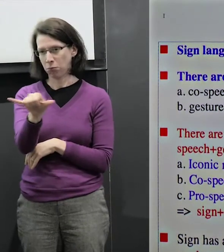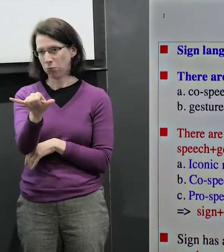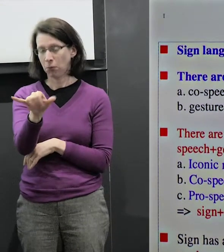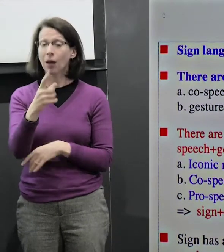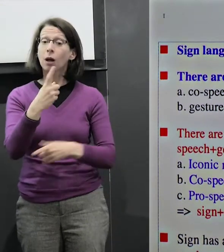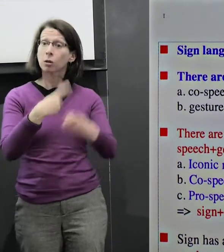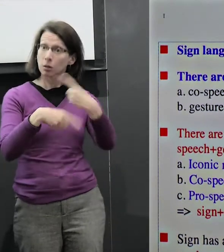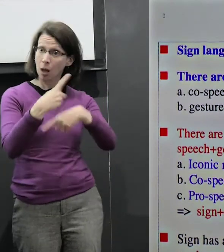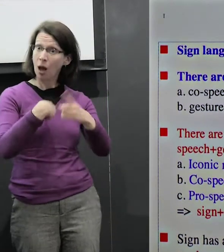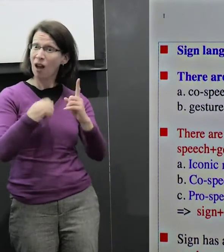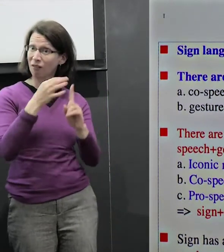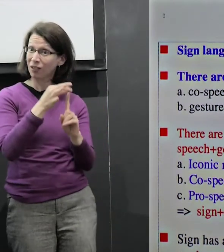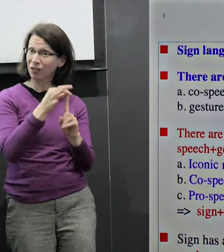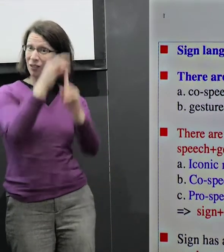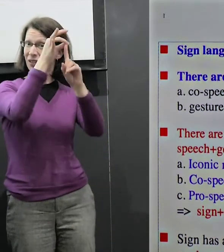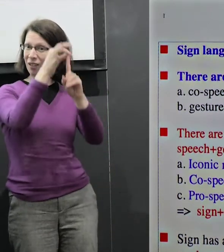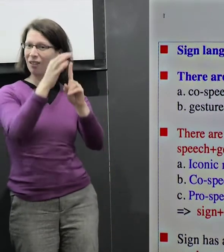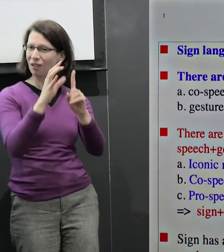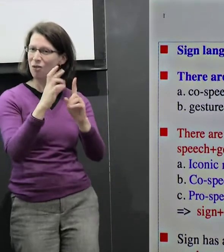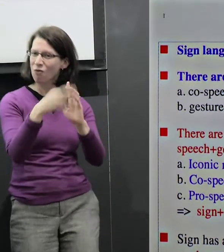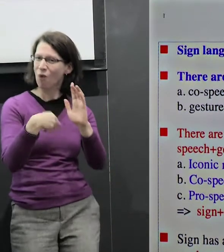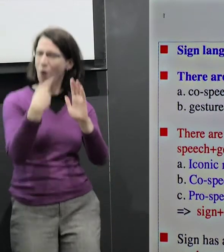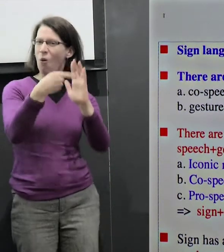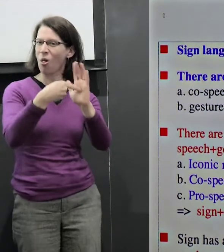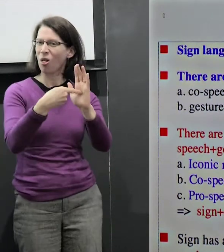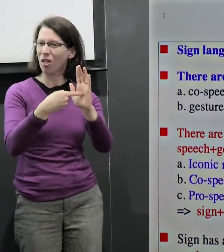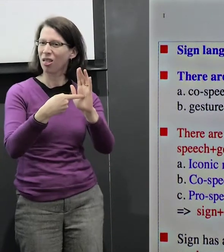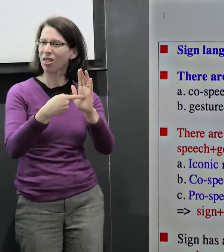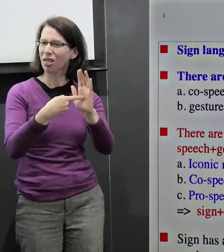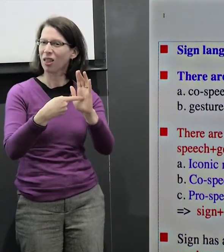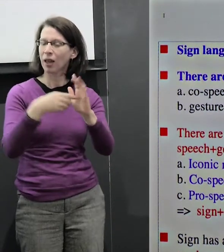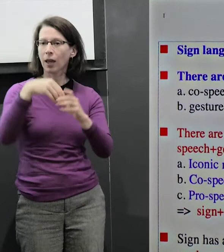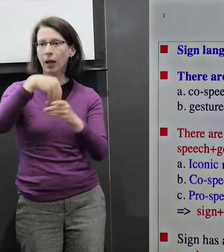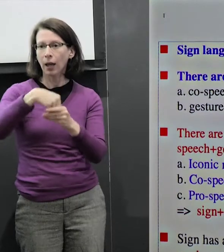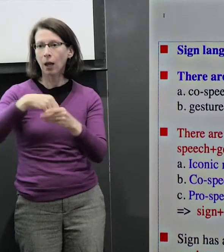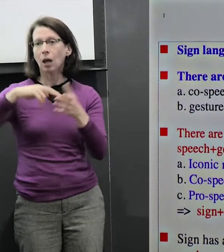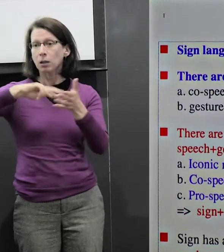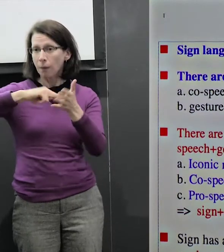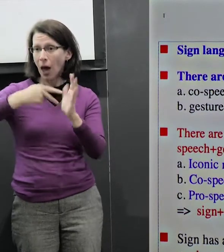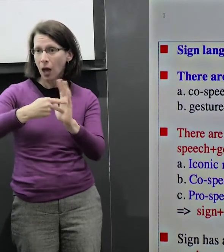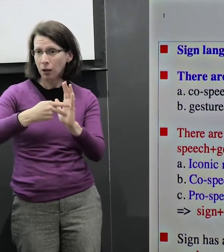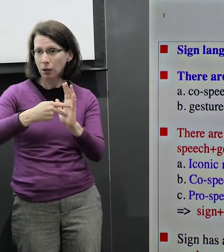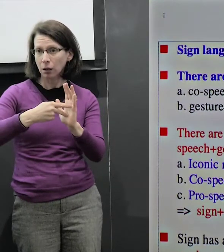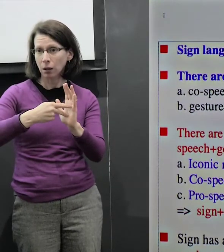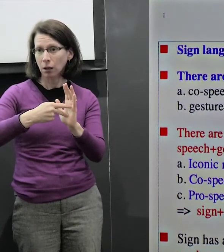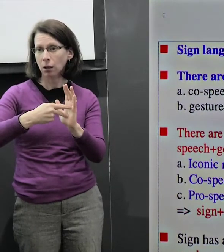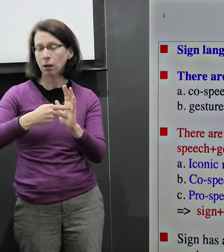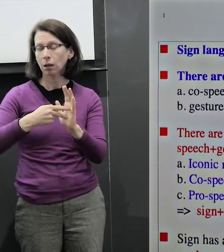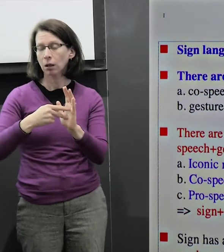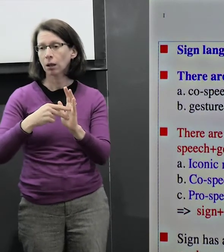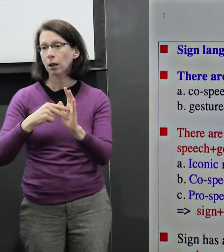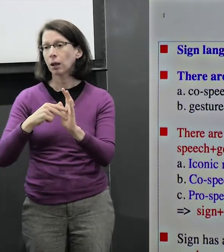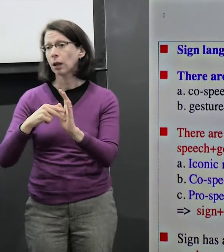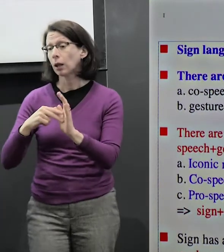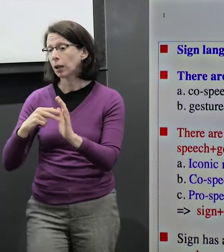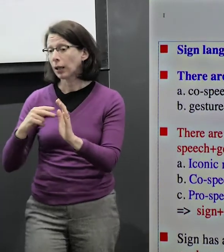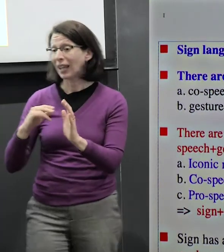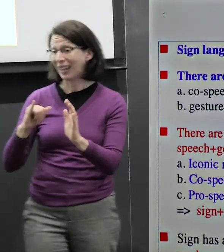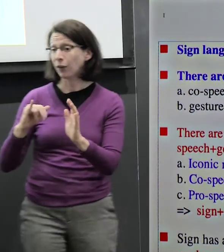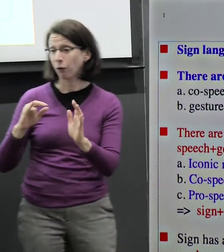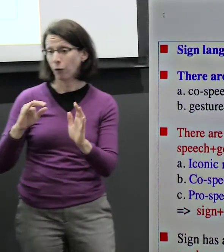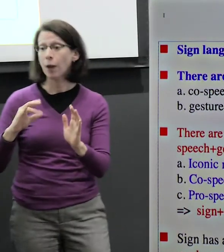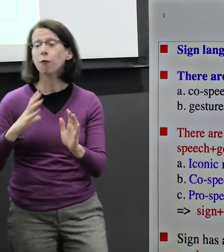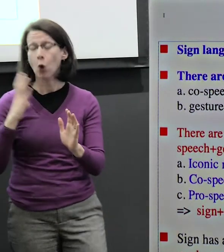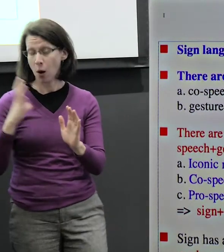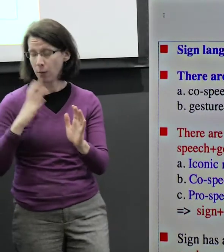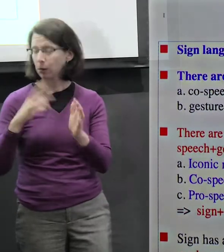role to play in semantics and informal semantics in particular. This